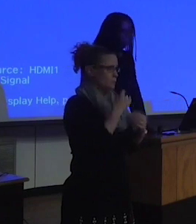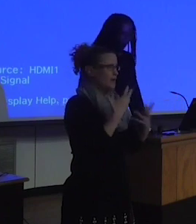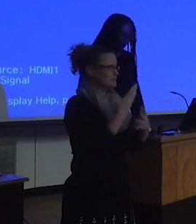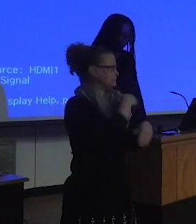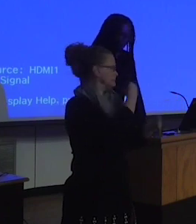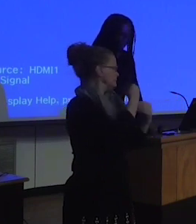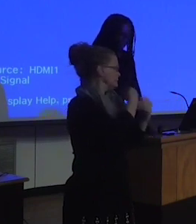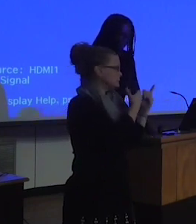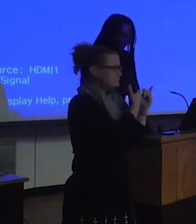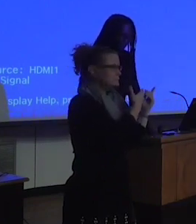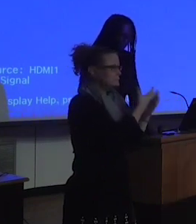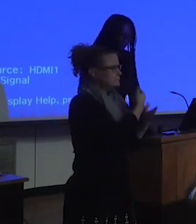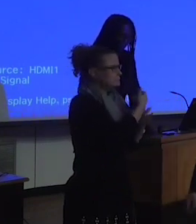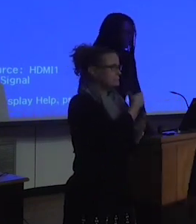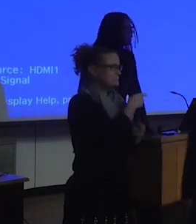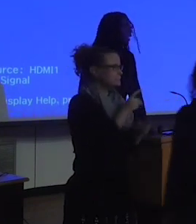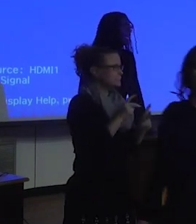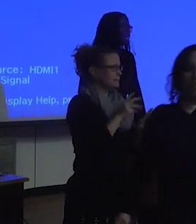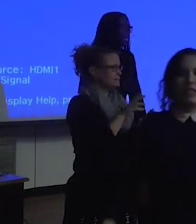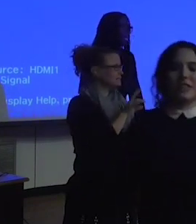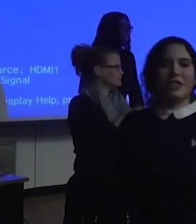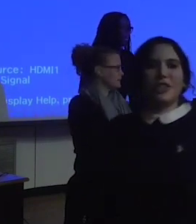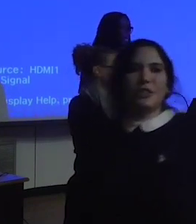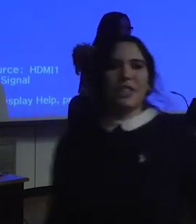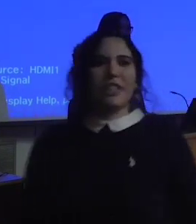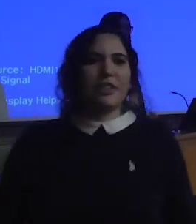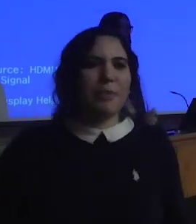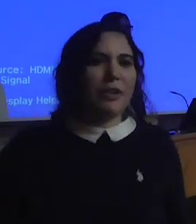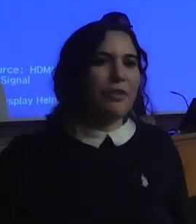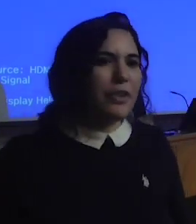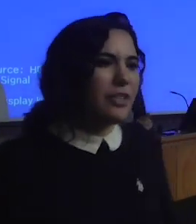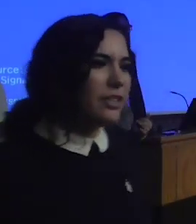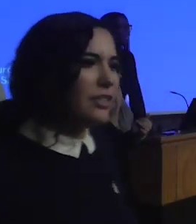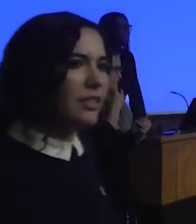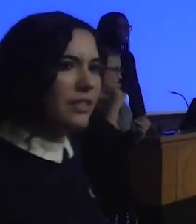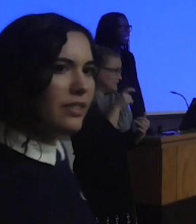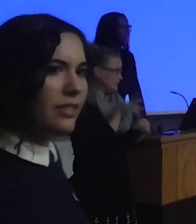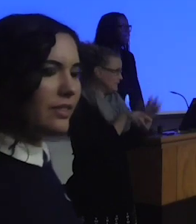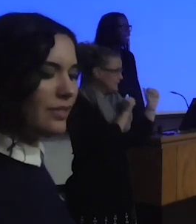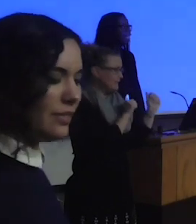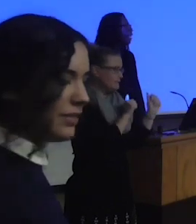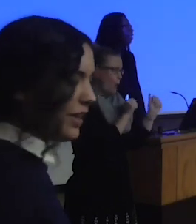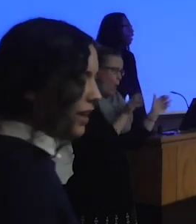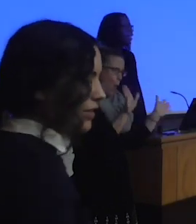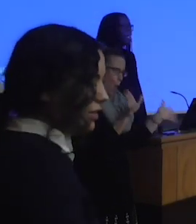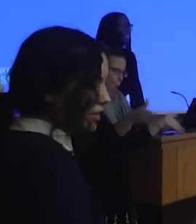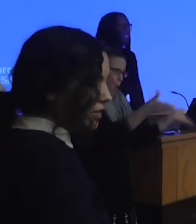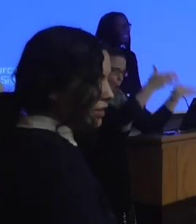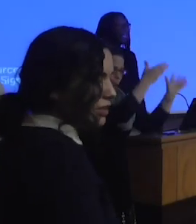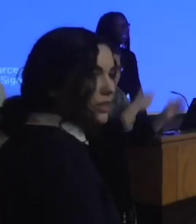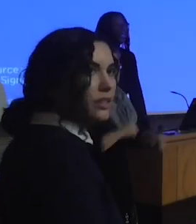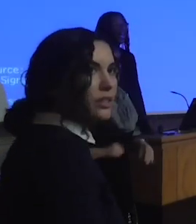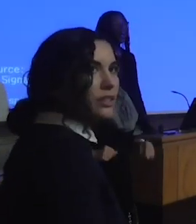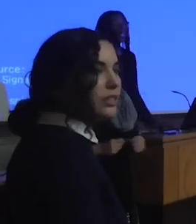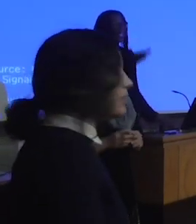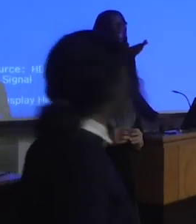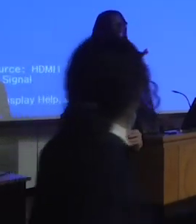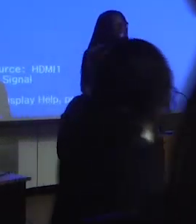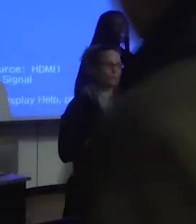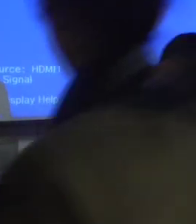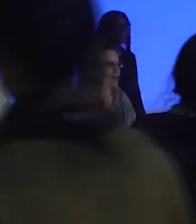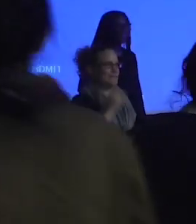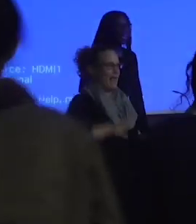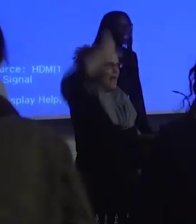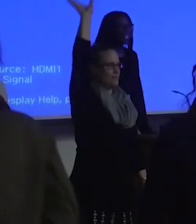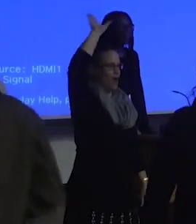Get food, or like, you know, people, it's 7 o'clock exactly right did now. You see so if you don't microphone? Have time, if you've got places to be, then definitely. Yeah. Like, oh, I see a